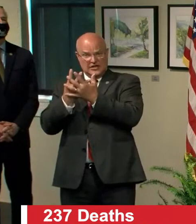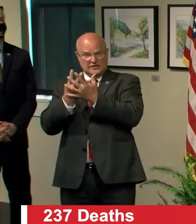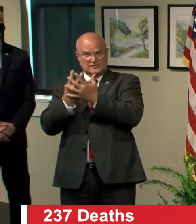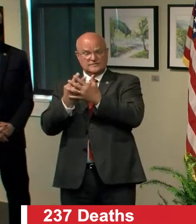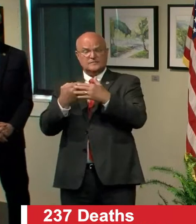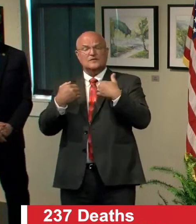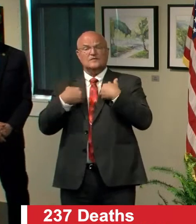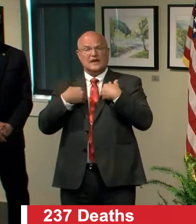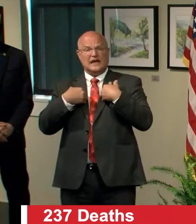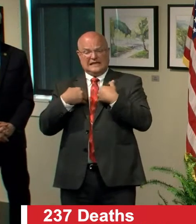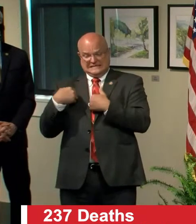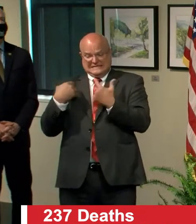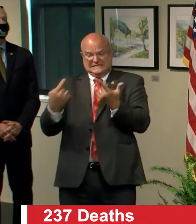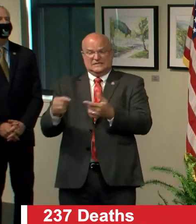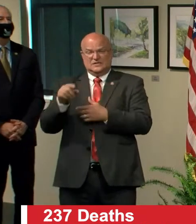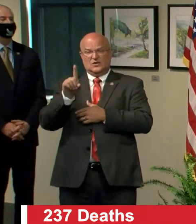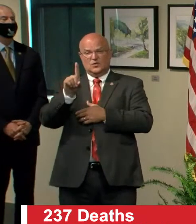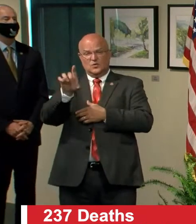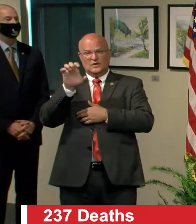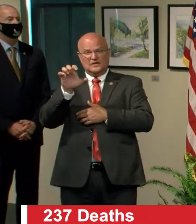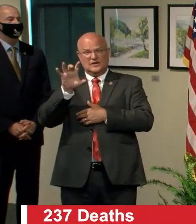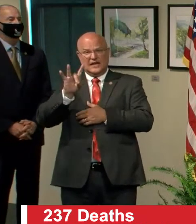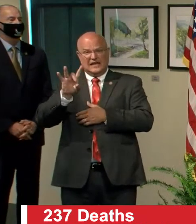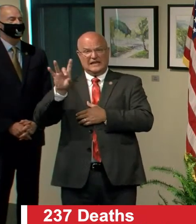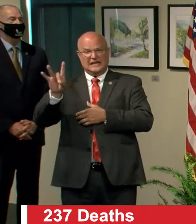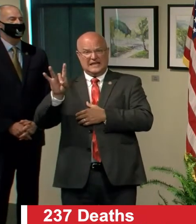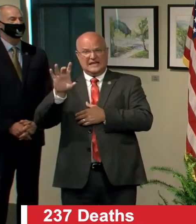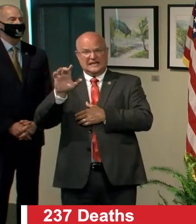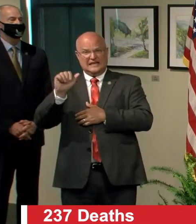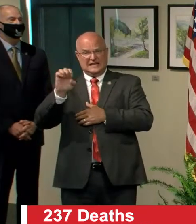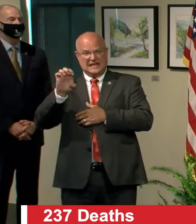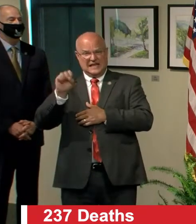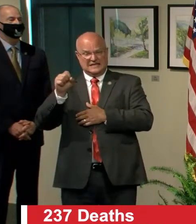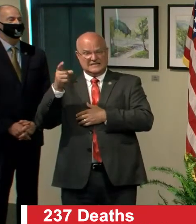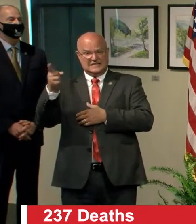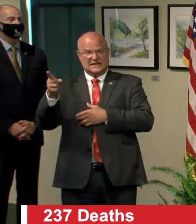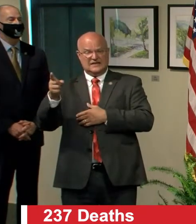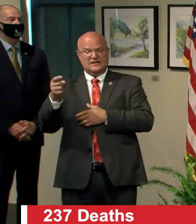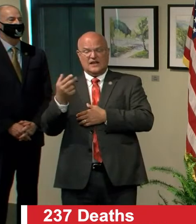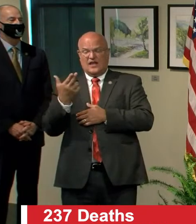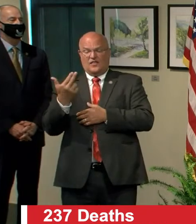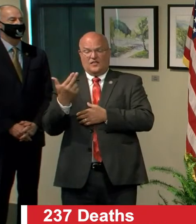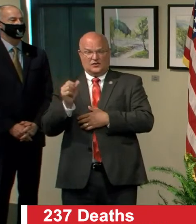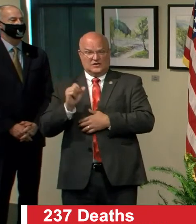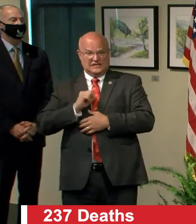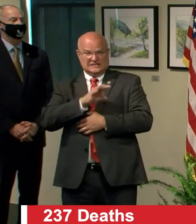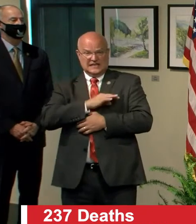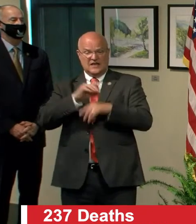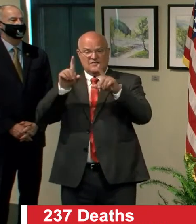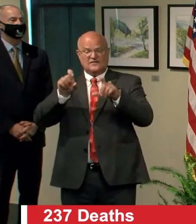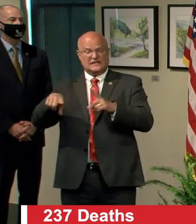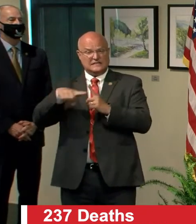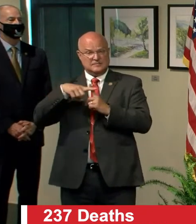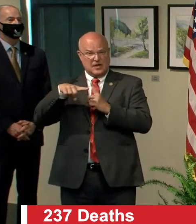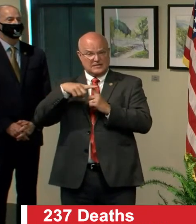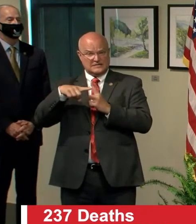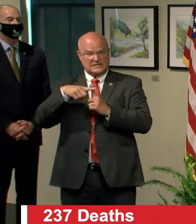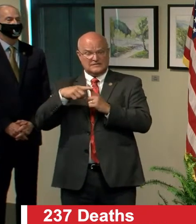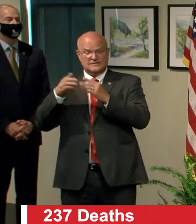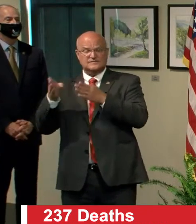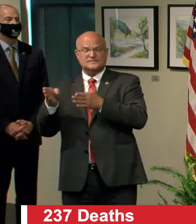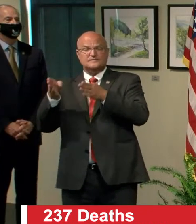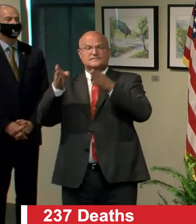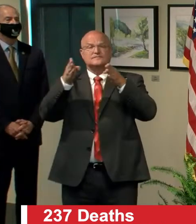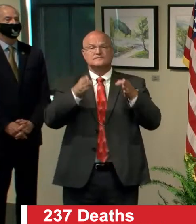had up to this time a total of 188 cases and 13 staff who have tested positive, and then